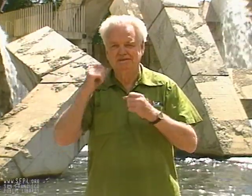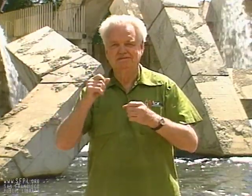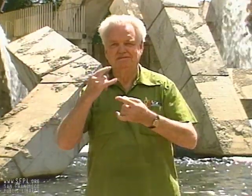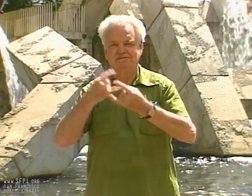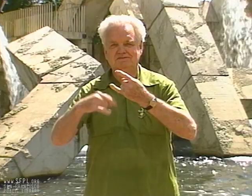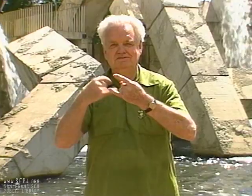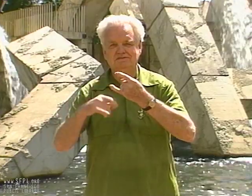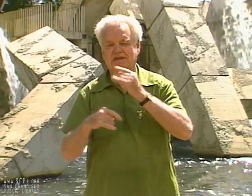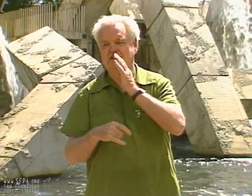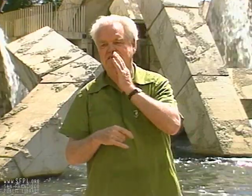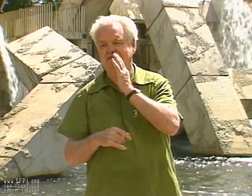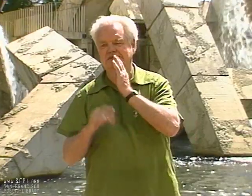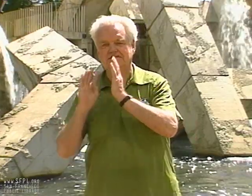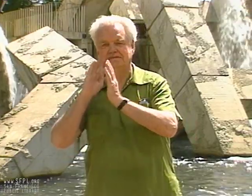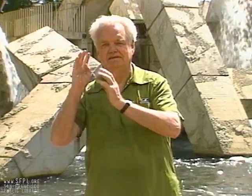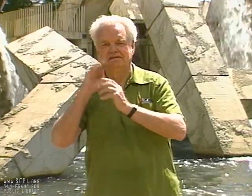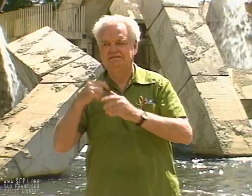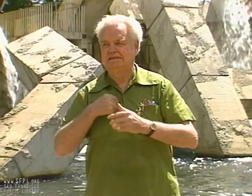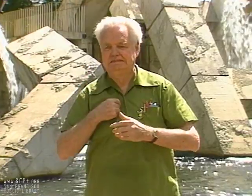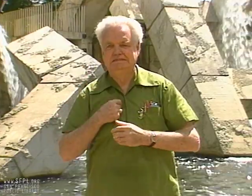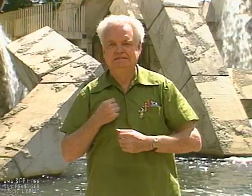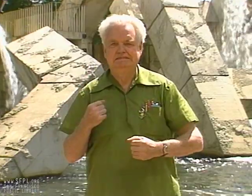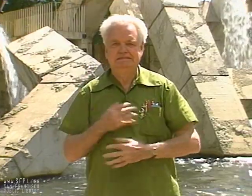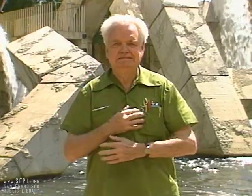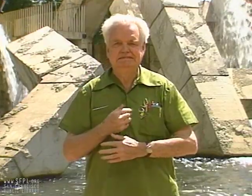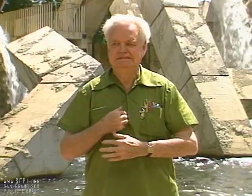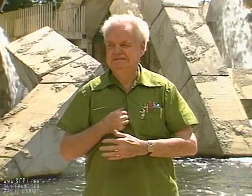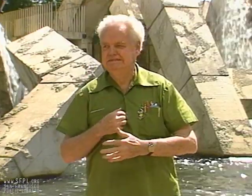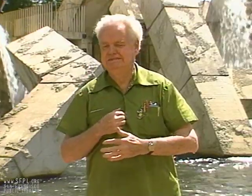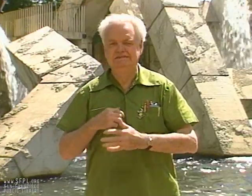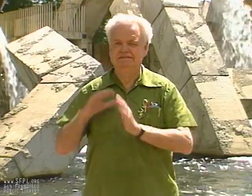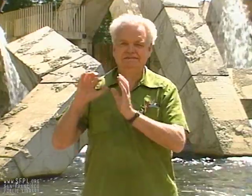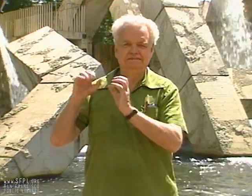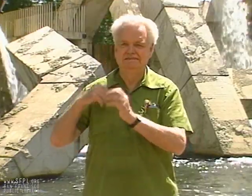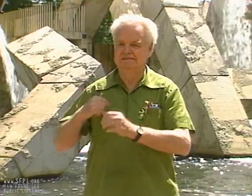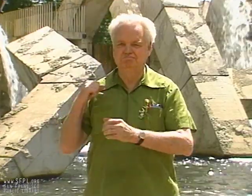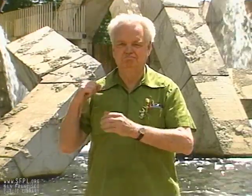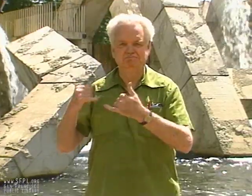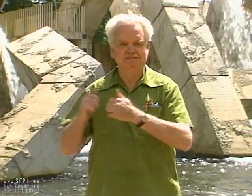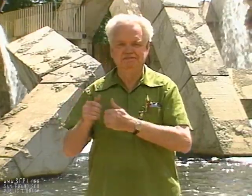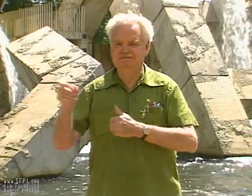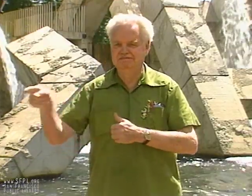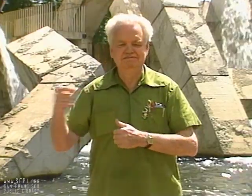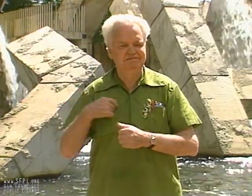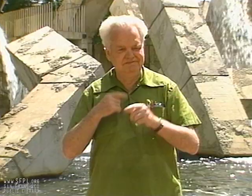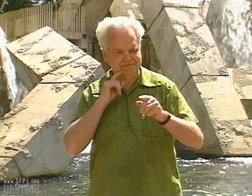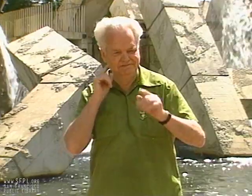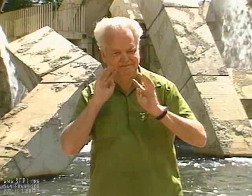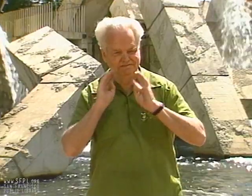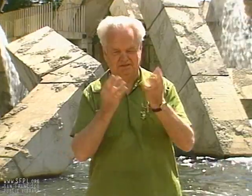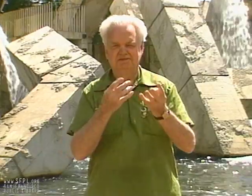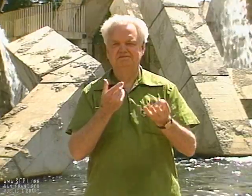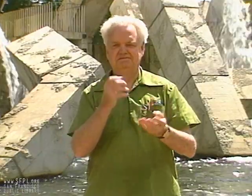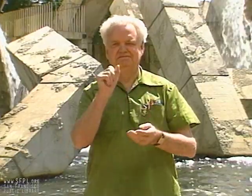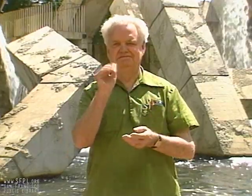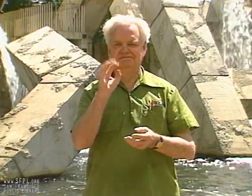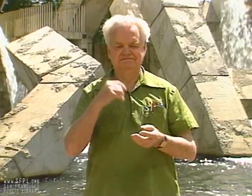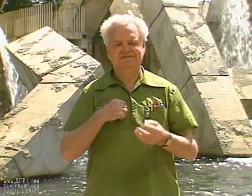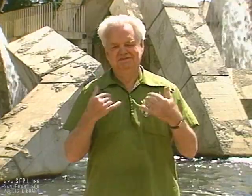to, they could cheat by whispering back and forth. I'm afraid of that, so I just won't play with them. But I feel safe with deaf